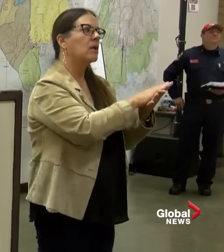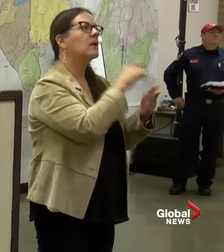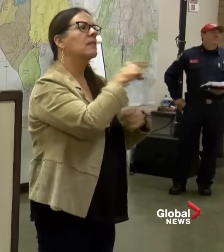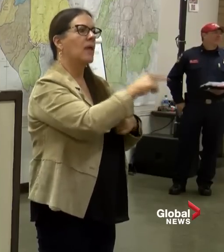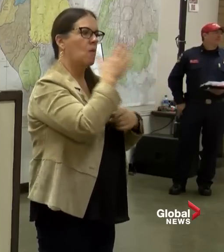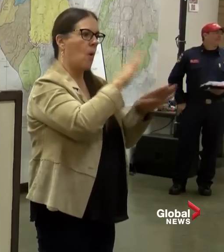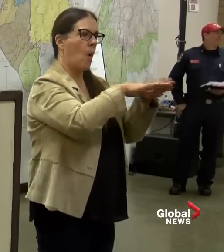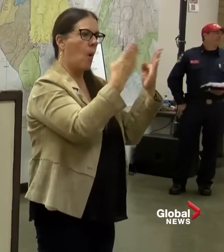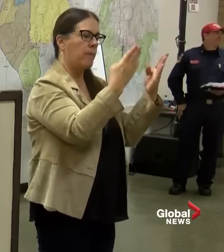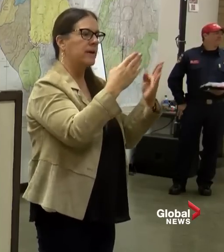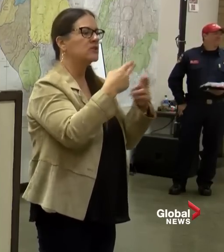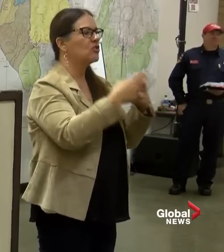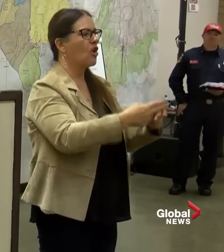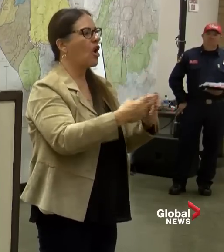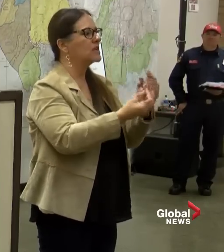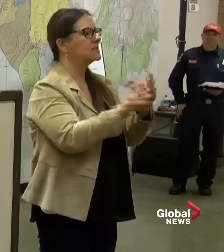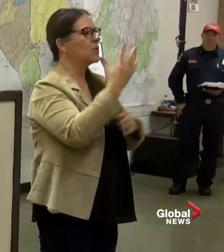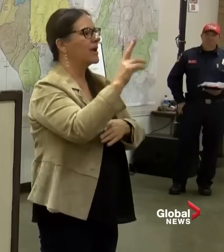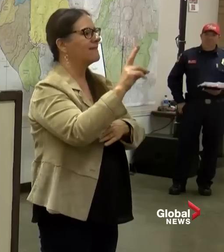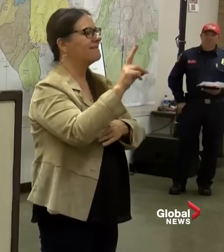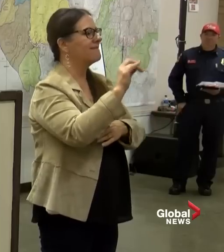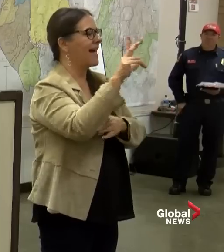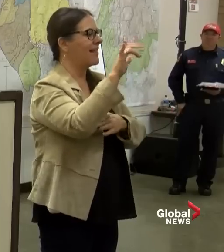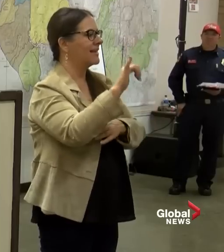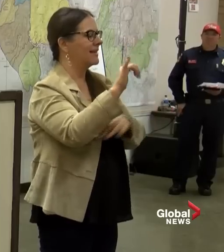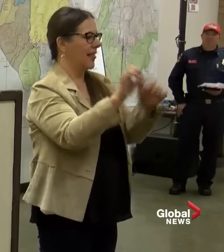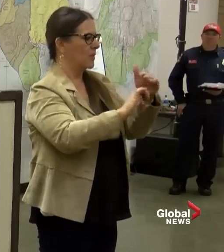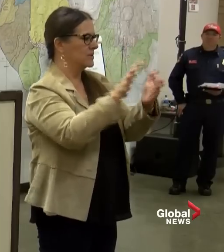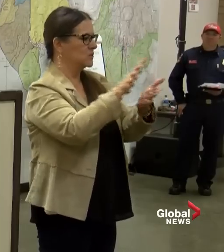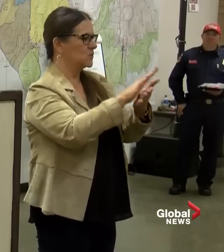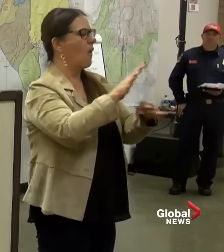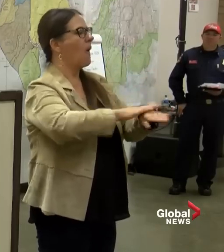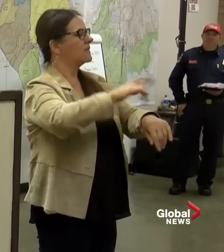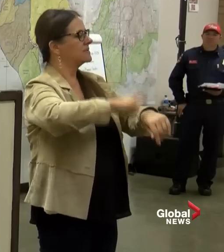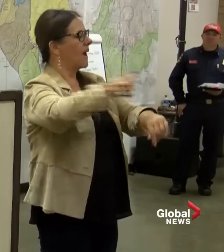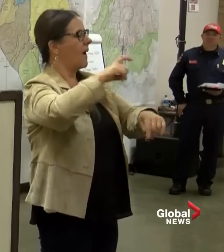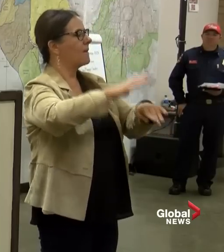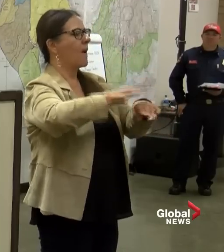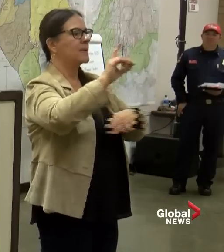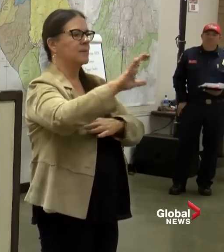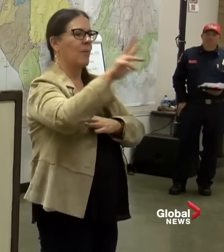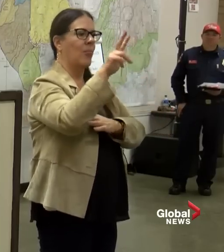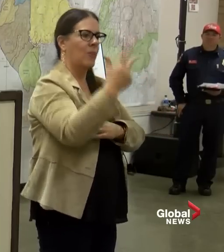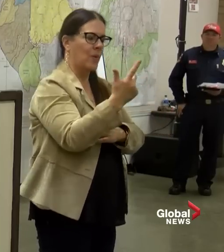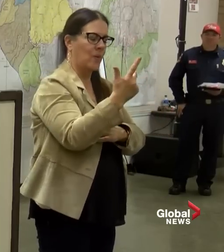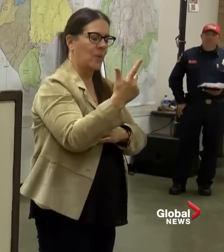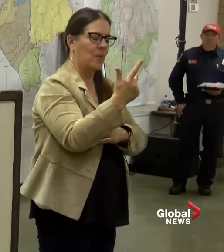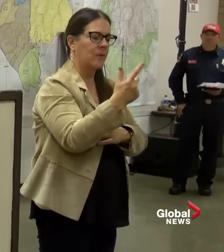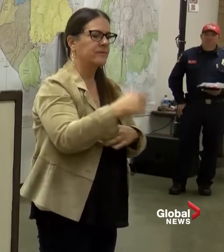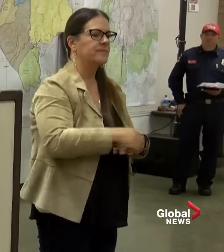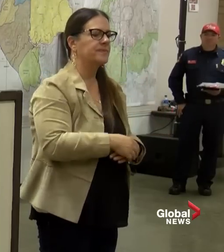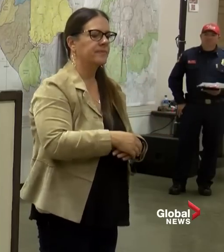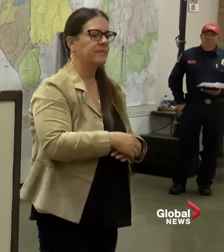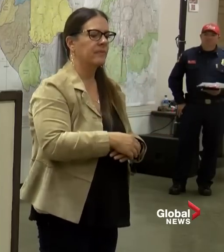opening Spring Valley Elementary School on time on December 3rd. We're deploying all the